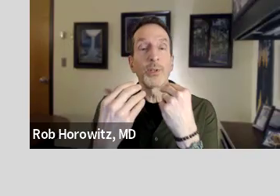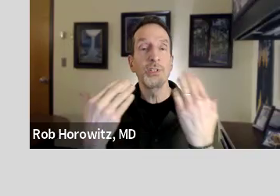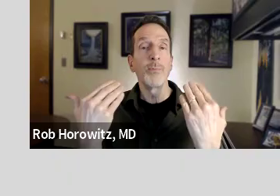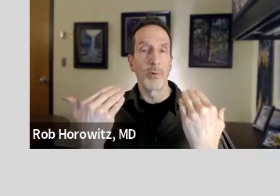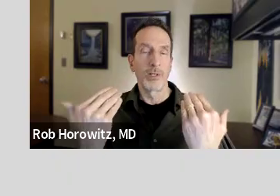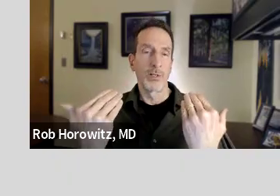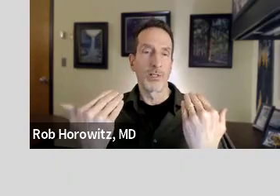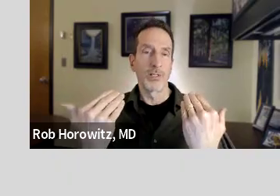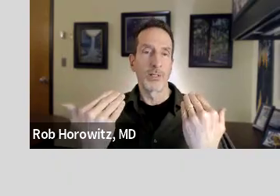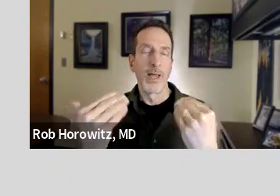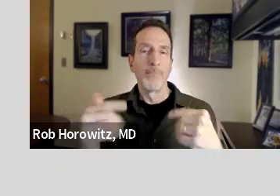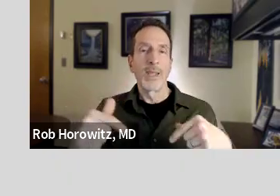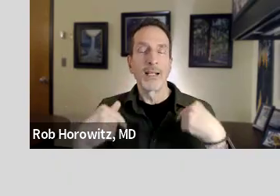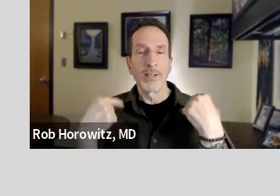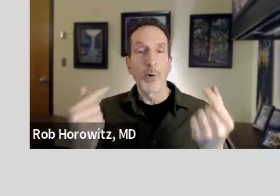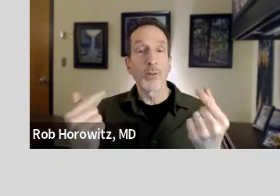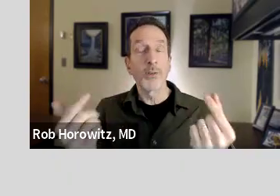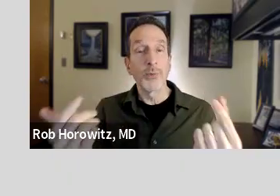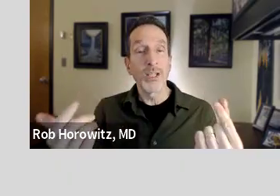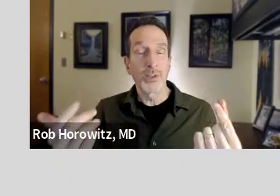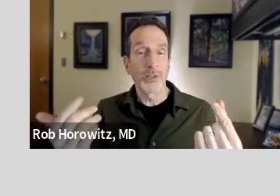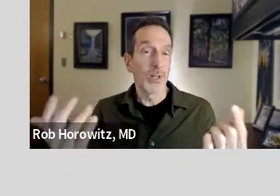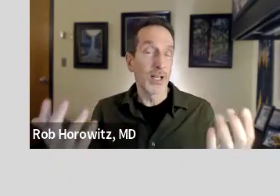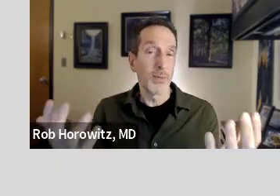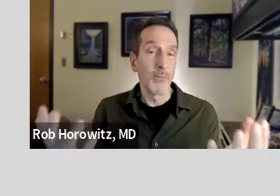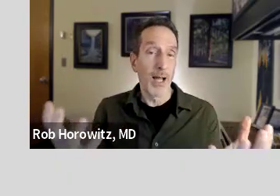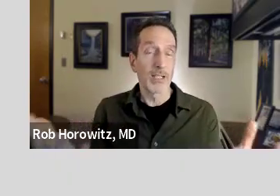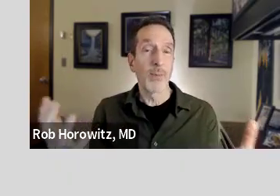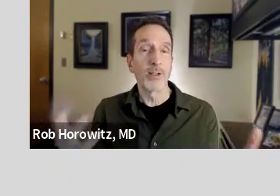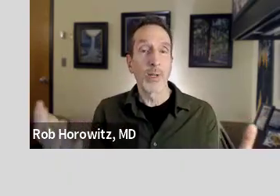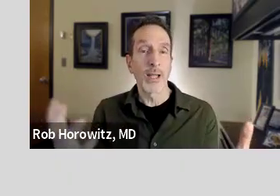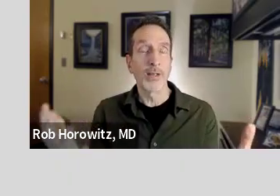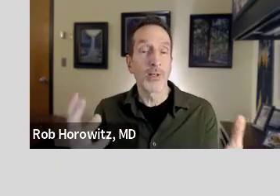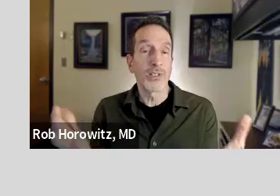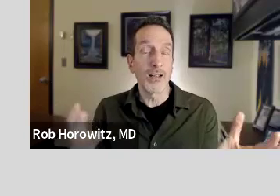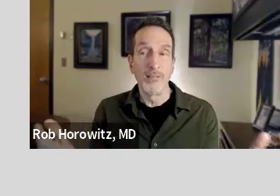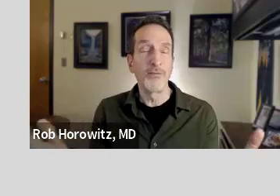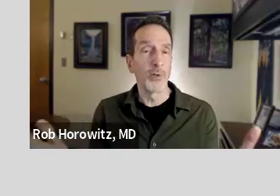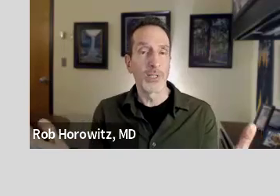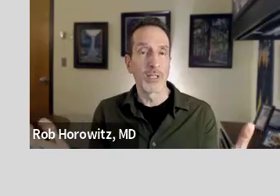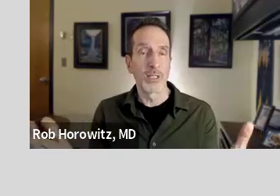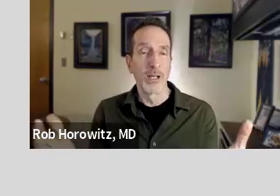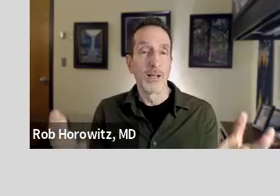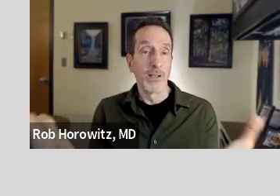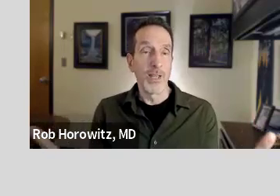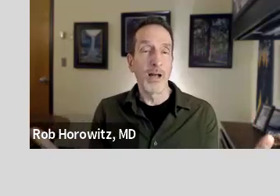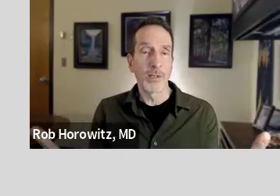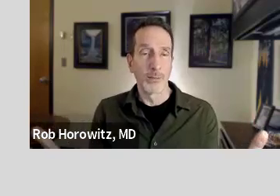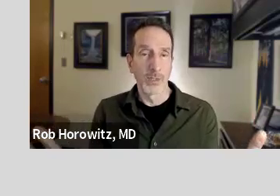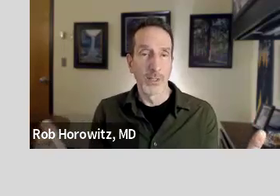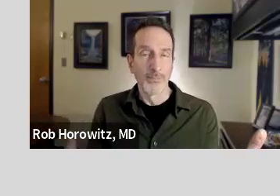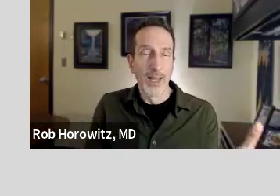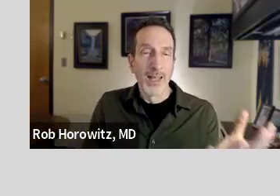medicine or a placebo into their system. And it's important for the researchers not to be biased by knowing either, because that influences